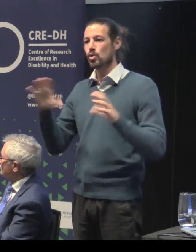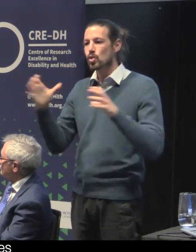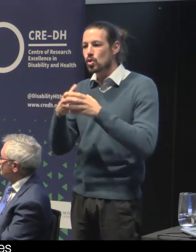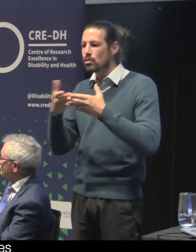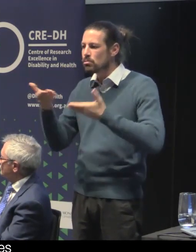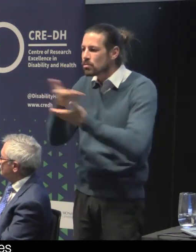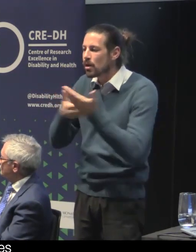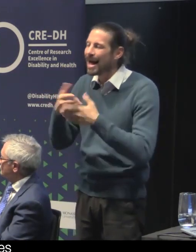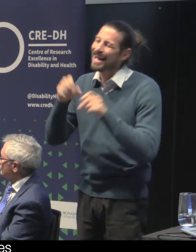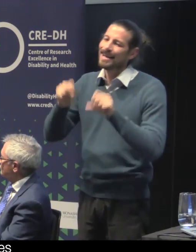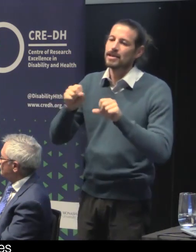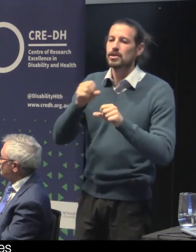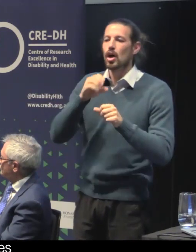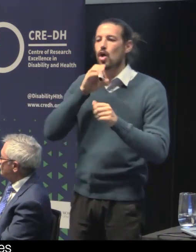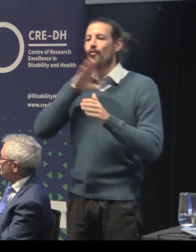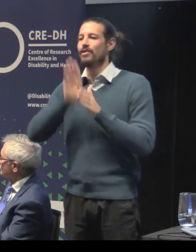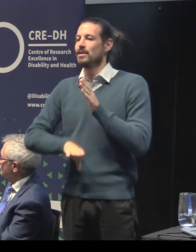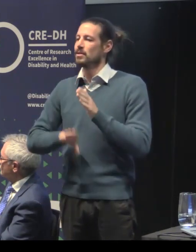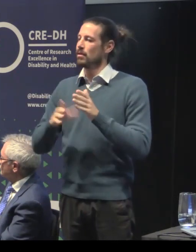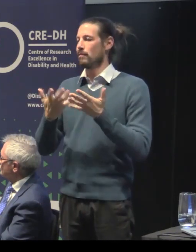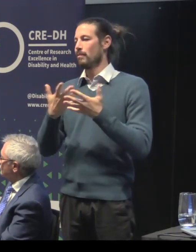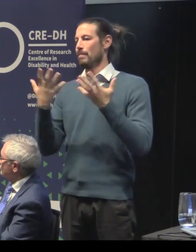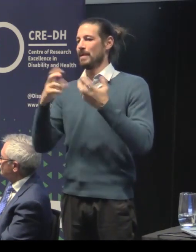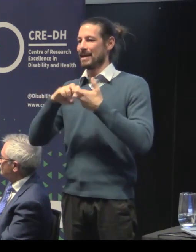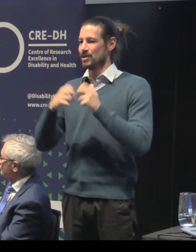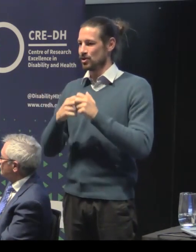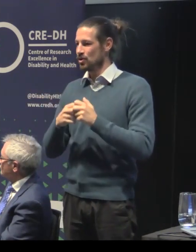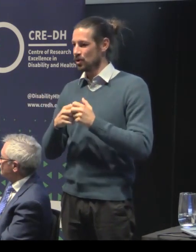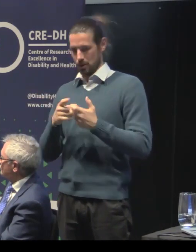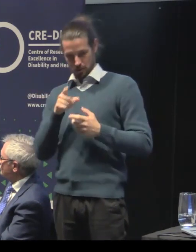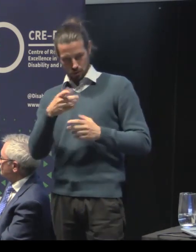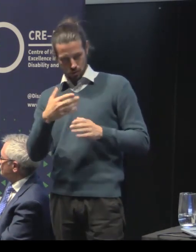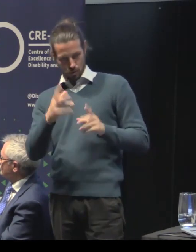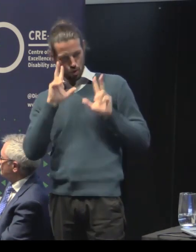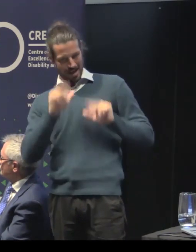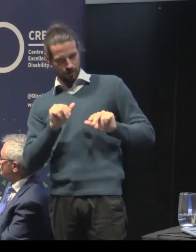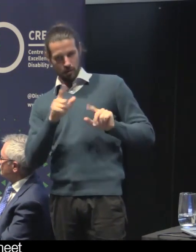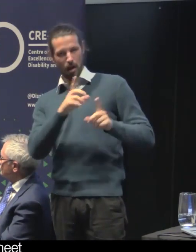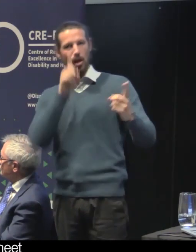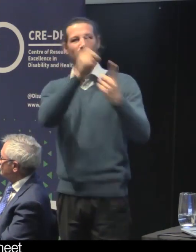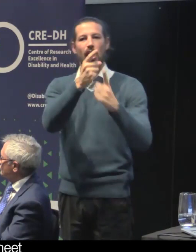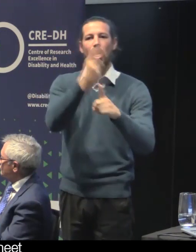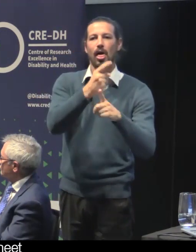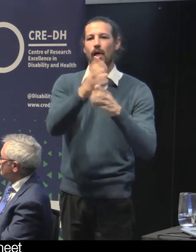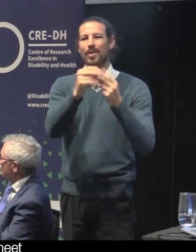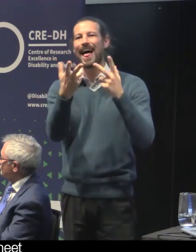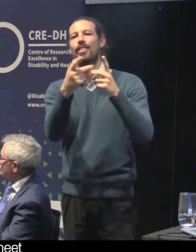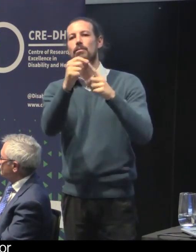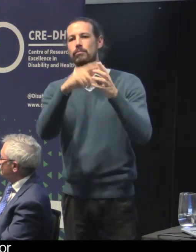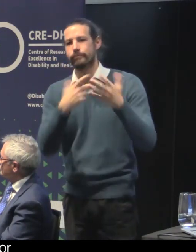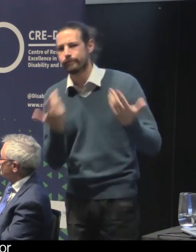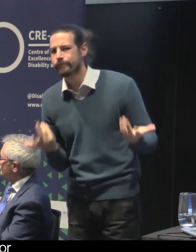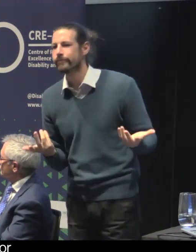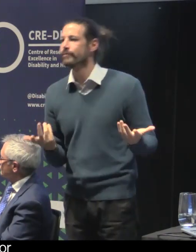issues of confidentiality. Most disabled people don't like their support workers meeting as a group, but it may be that you meet with other people who are working for